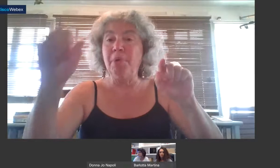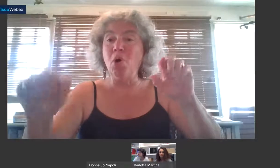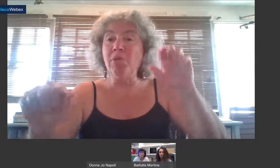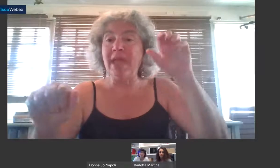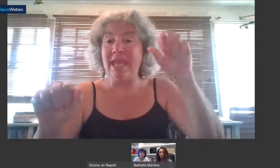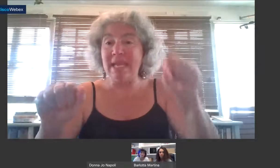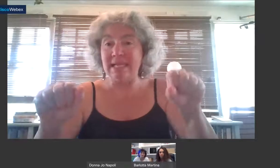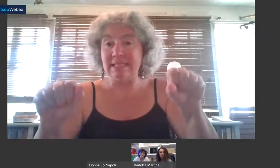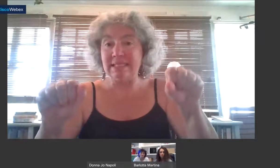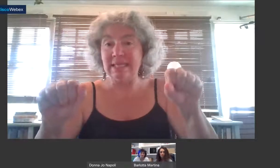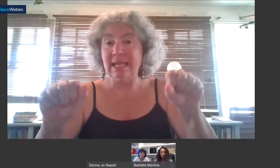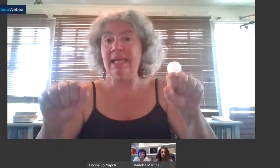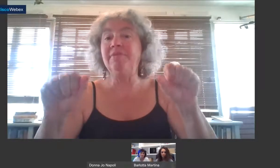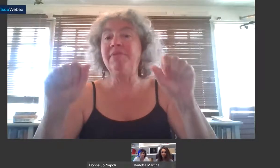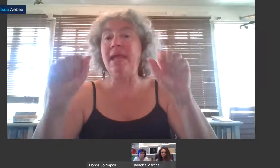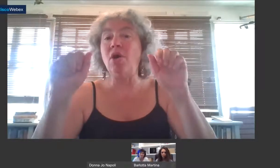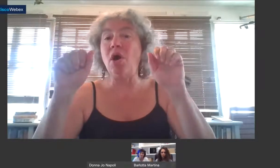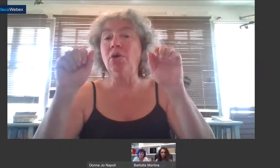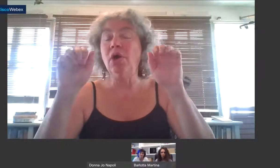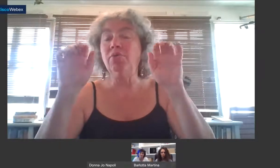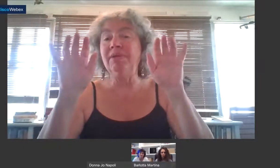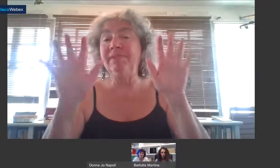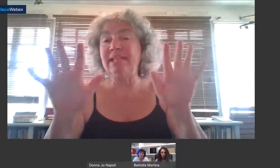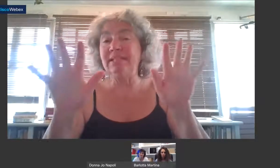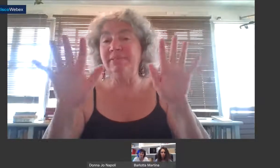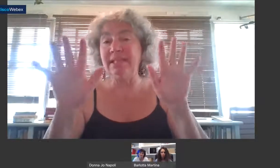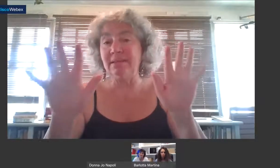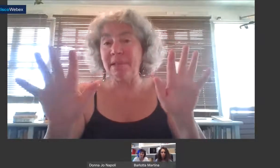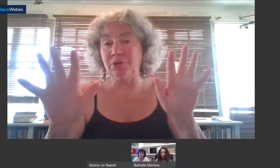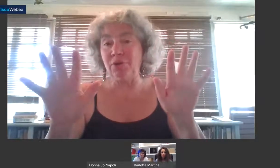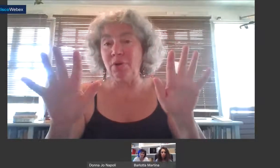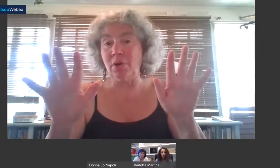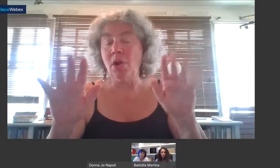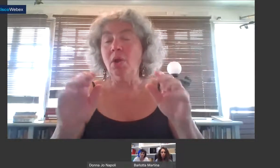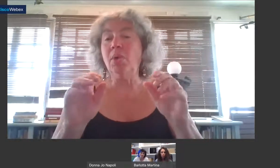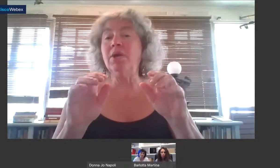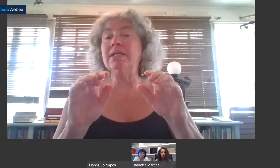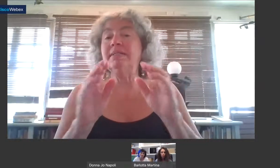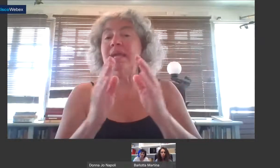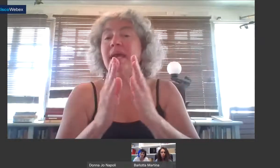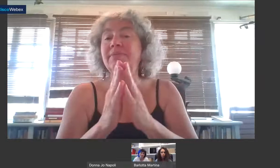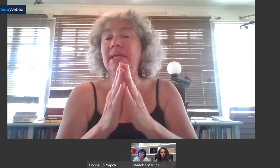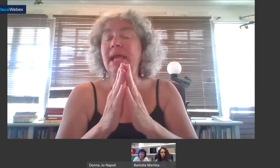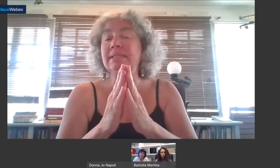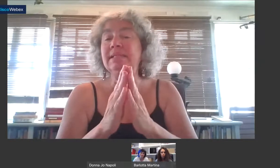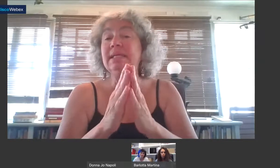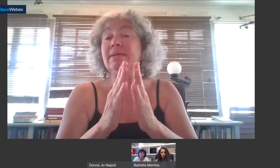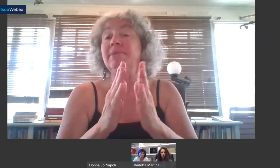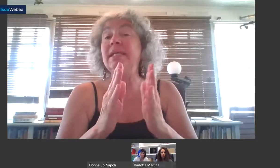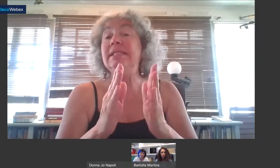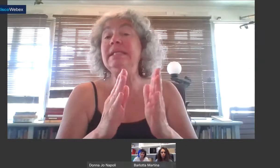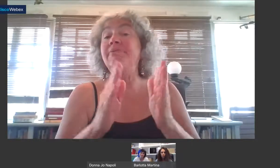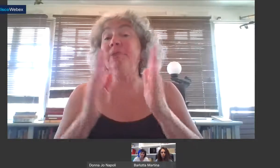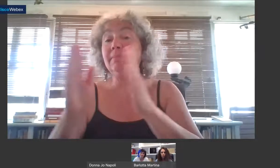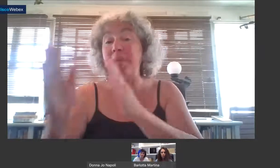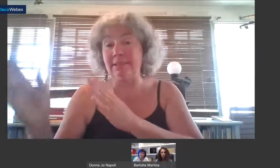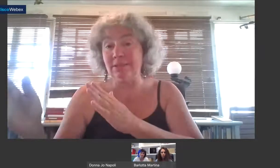both hands if they are reflexively symmetrical, whereas it has to give different